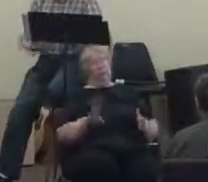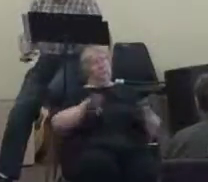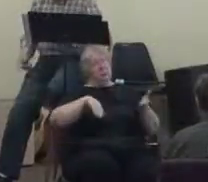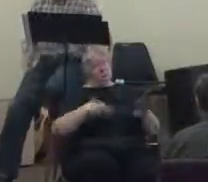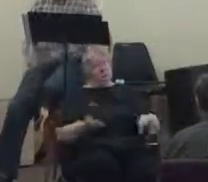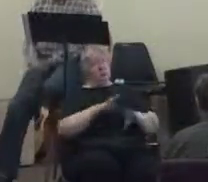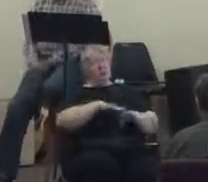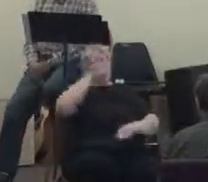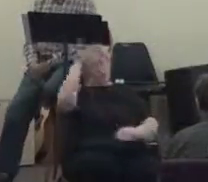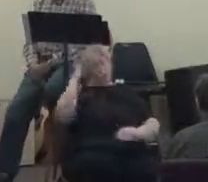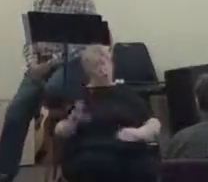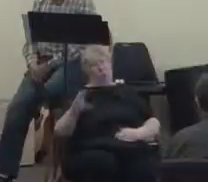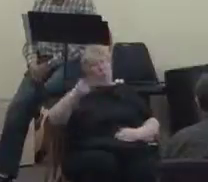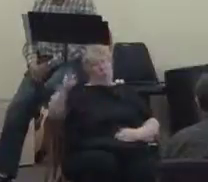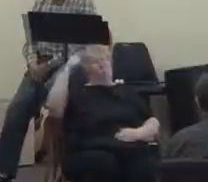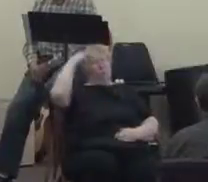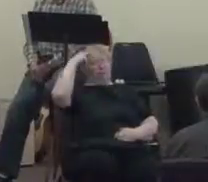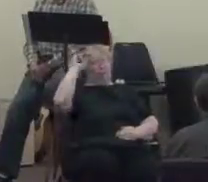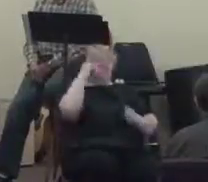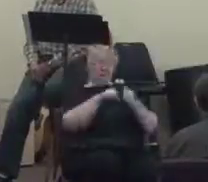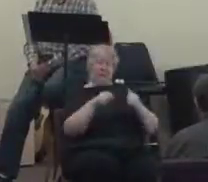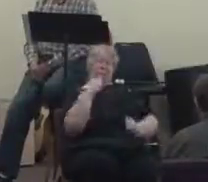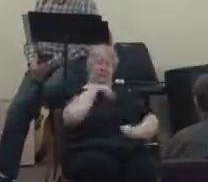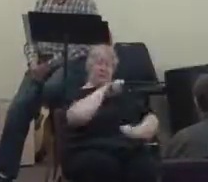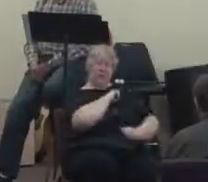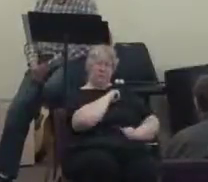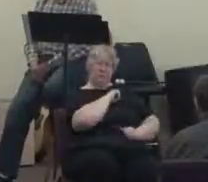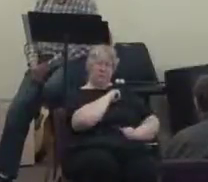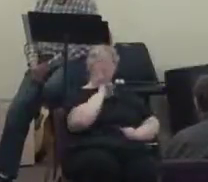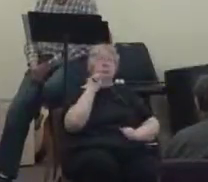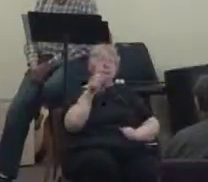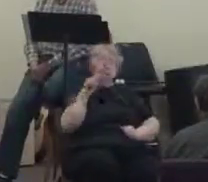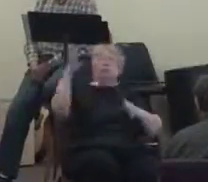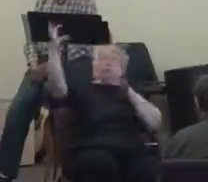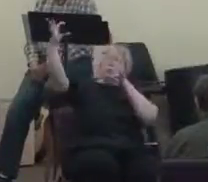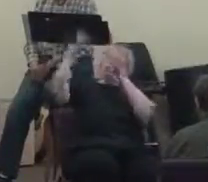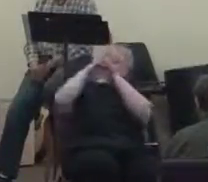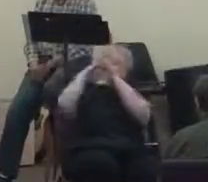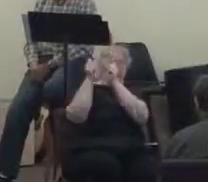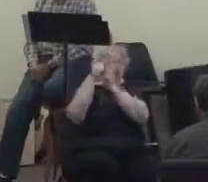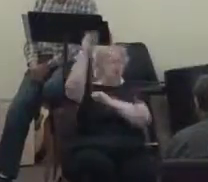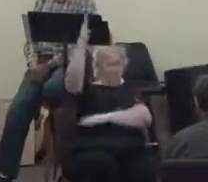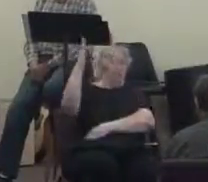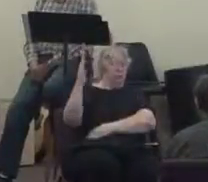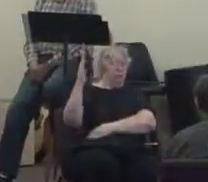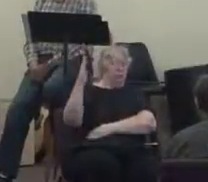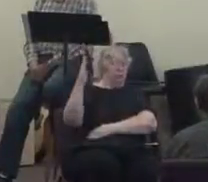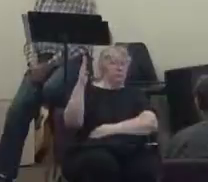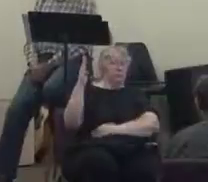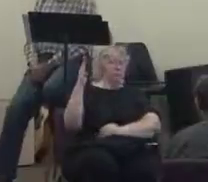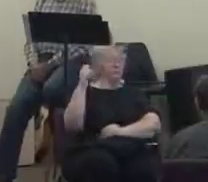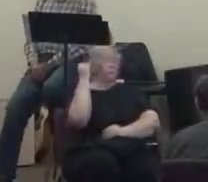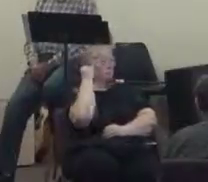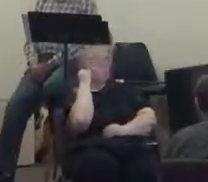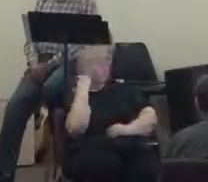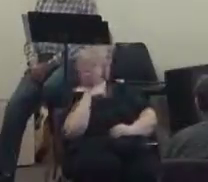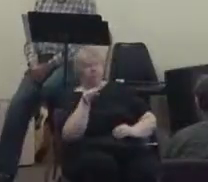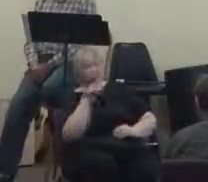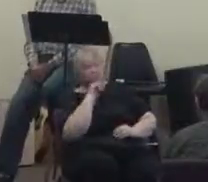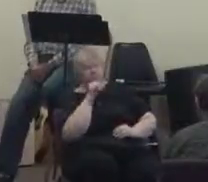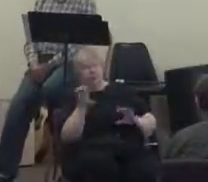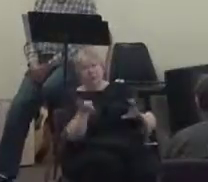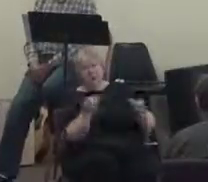We all have had a need for restoration. Every one of us. And if you haven't yet, oh